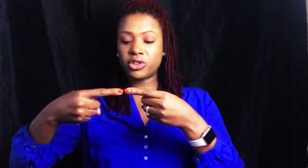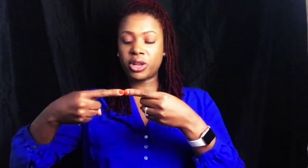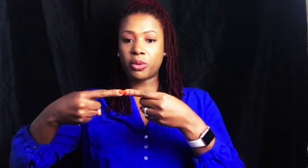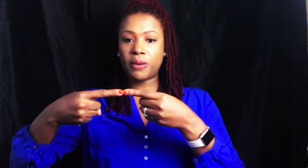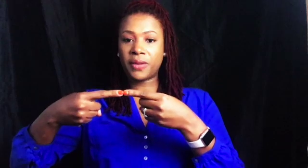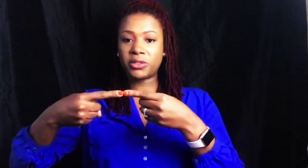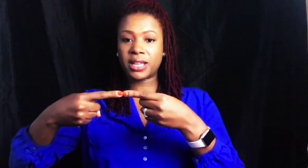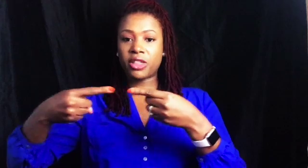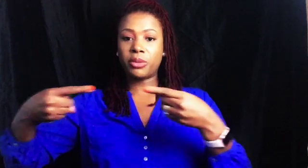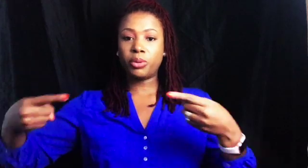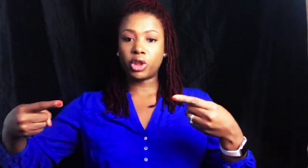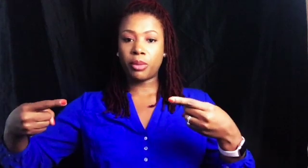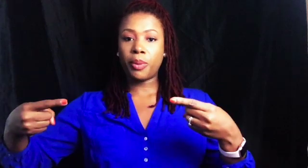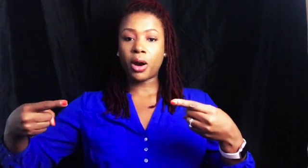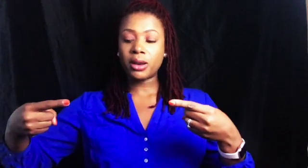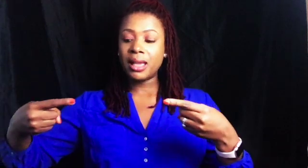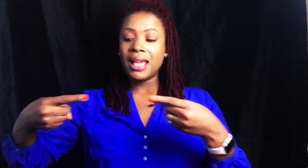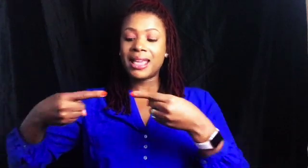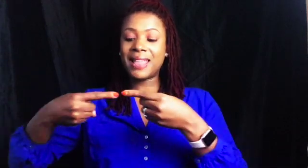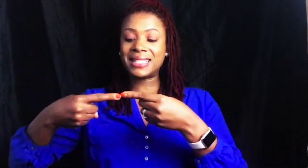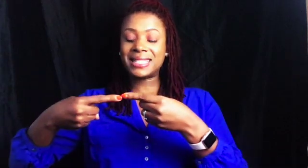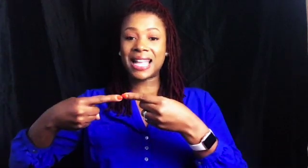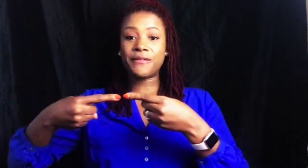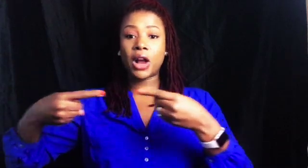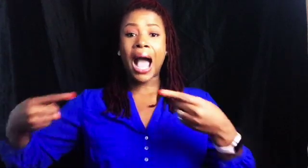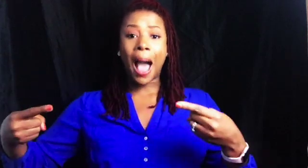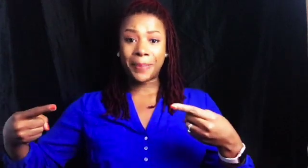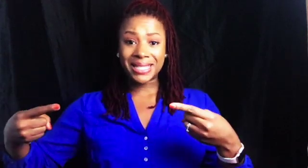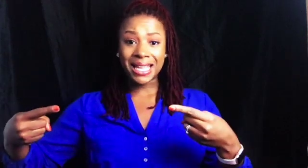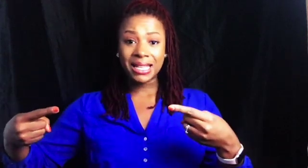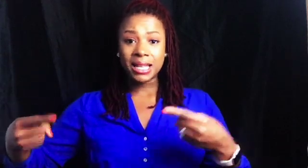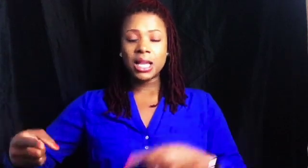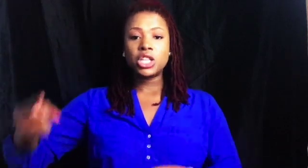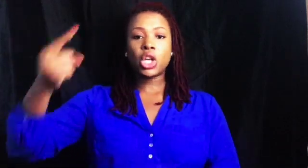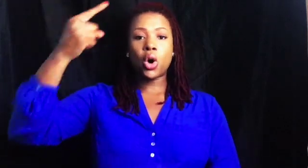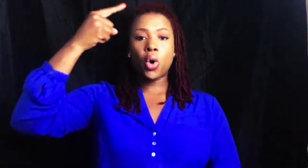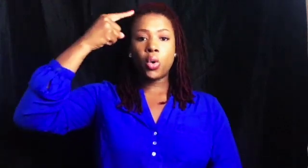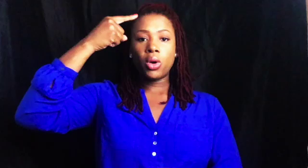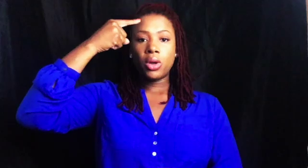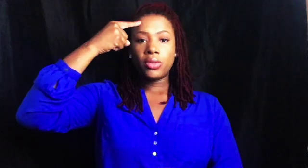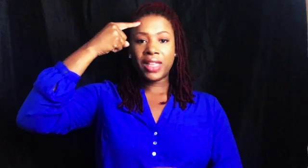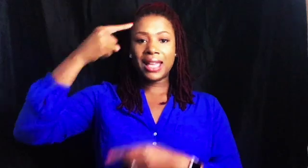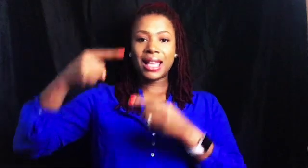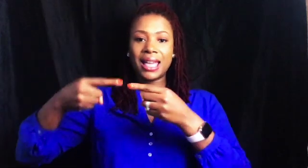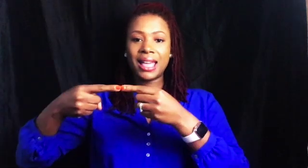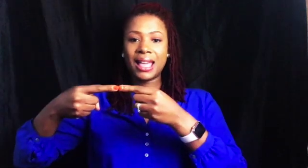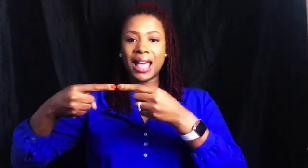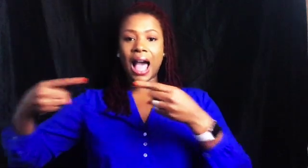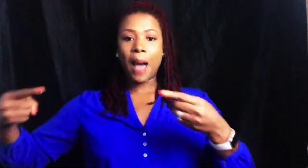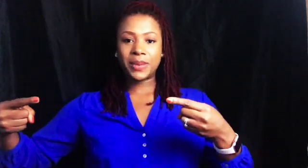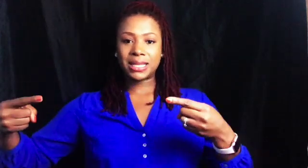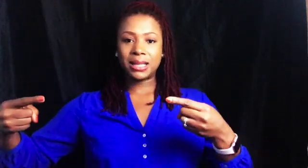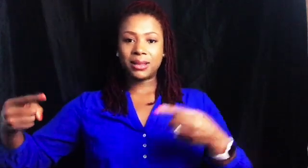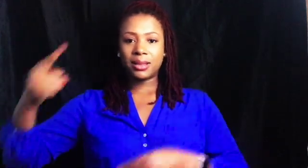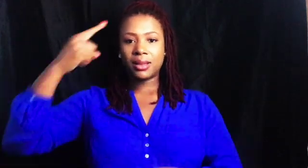number 1 fingers together and pull them apart. And that's the sign for opposite. So think opposite.